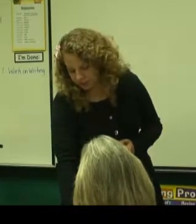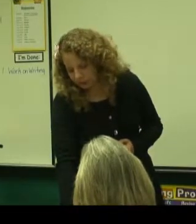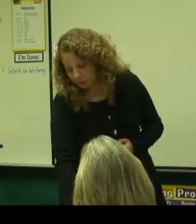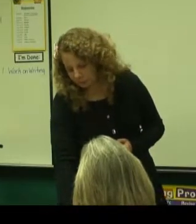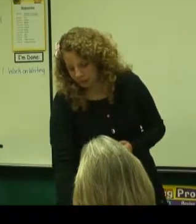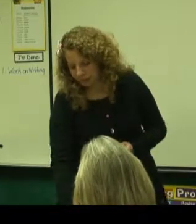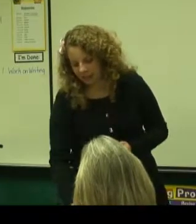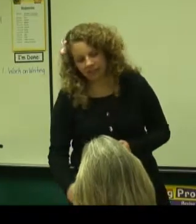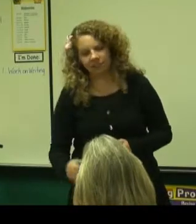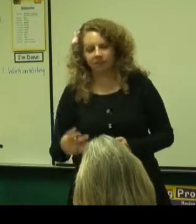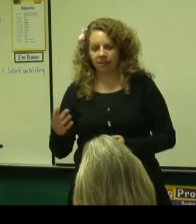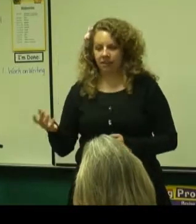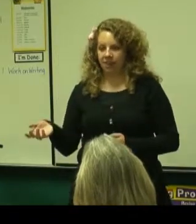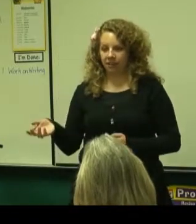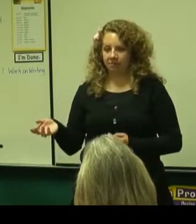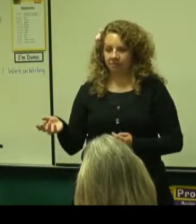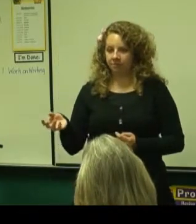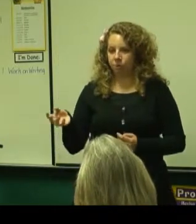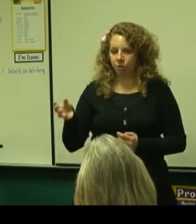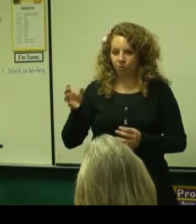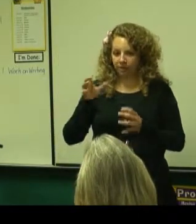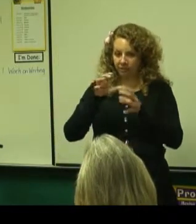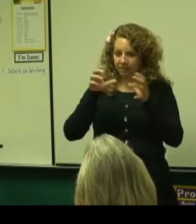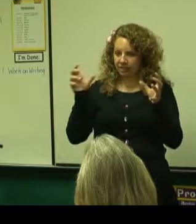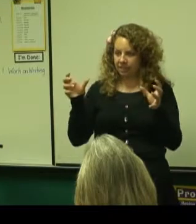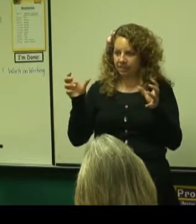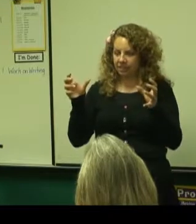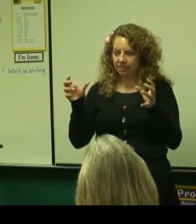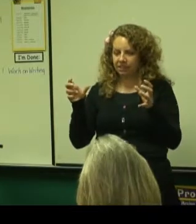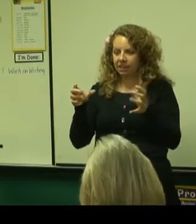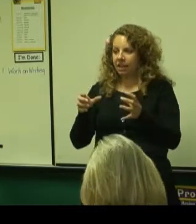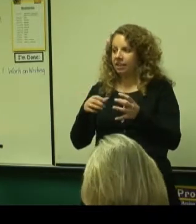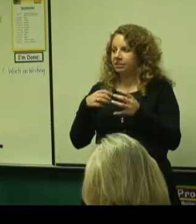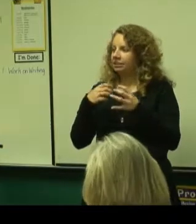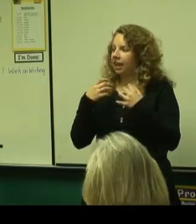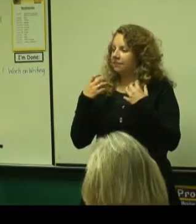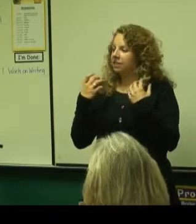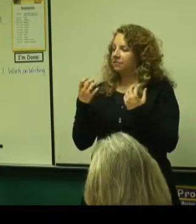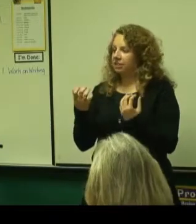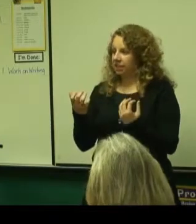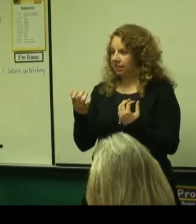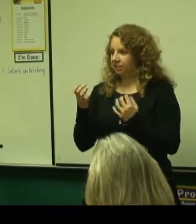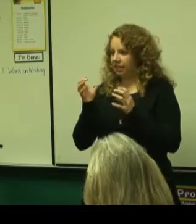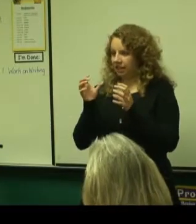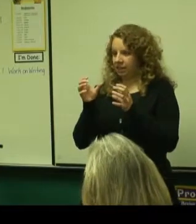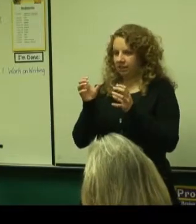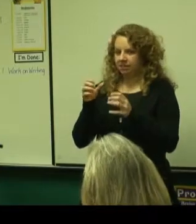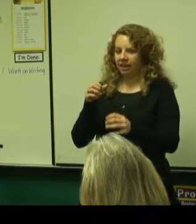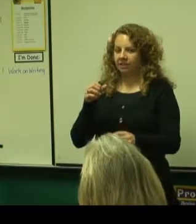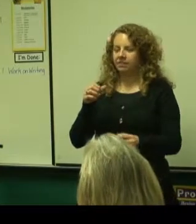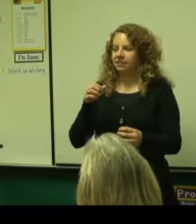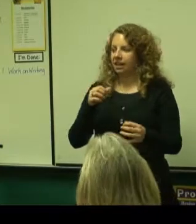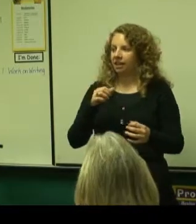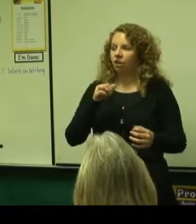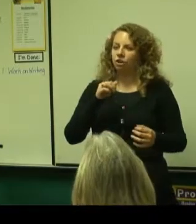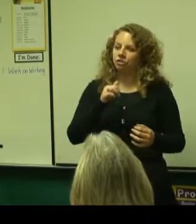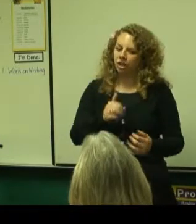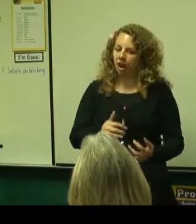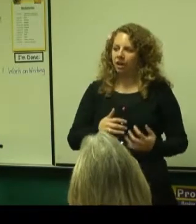that will mean that it's a negative. So whatever the sentence is, it doesn't have to have a negative in it. It doesn't have to say not